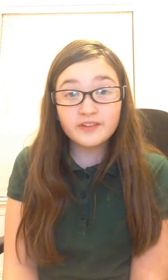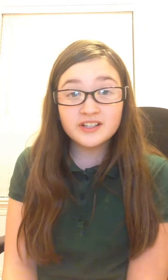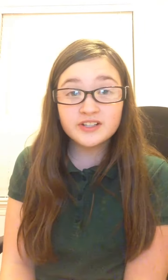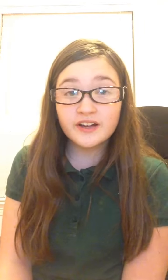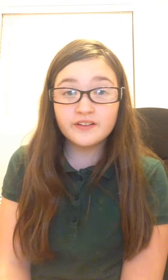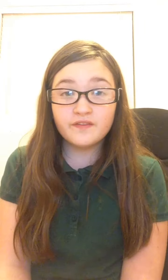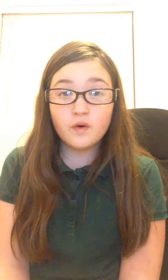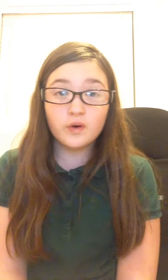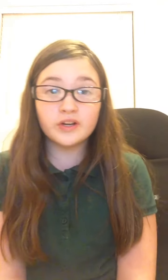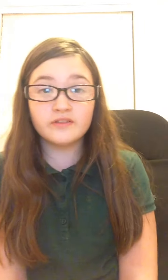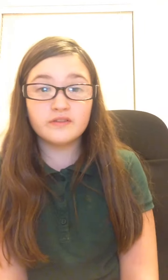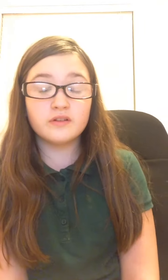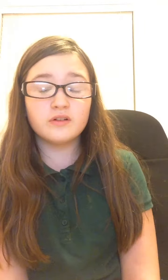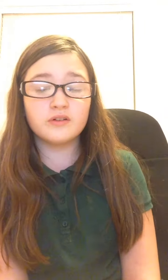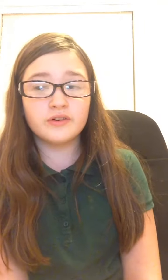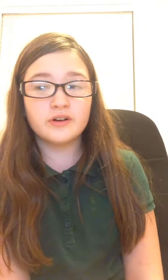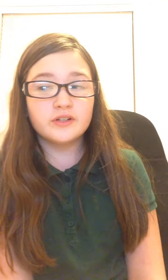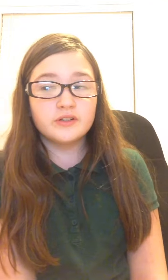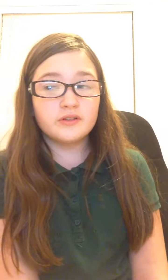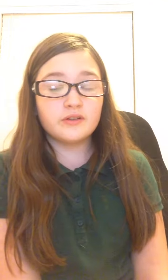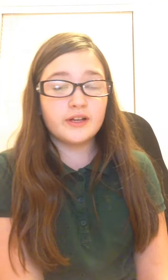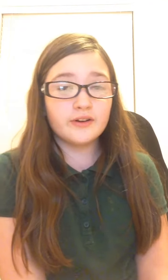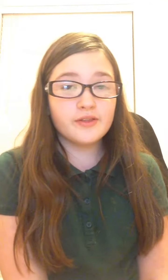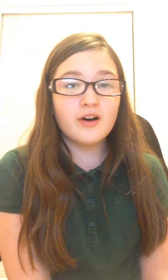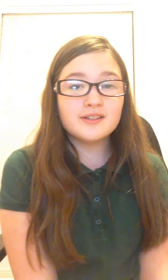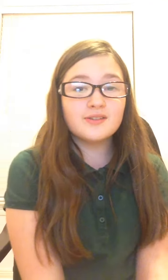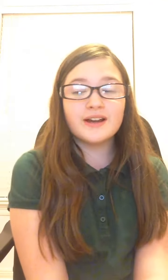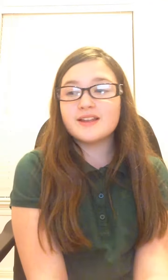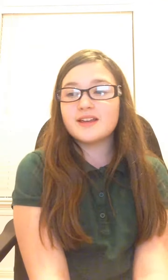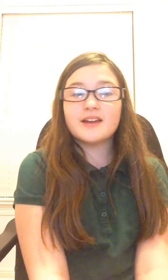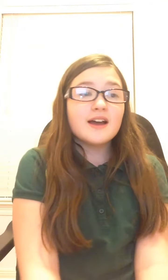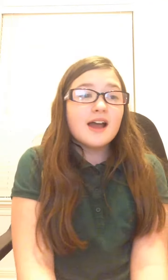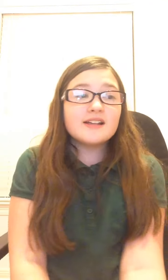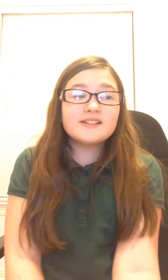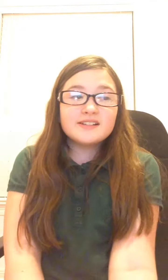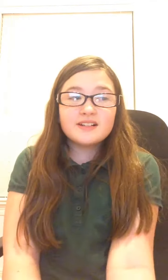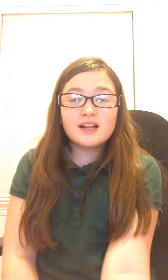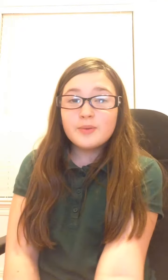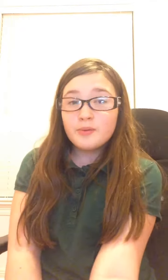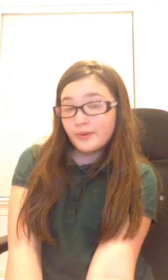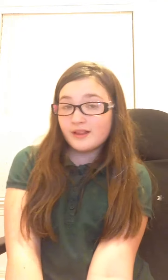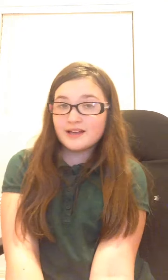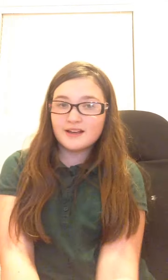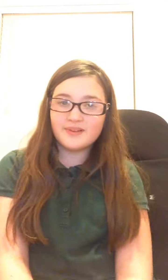my friends are deaf, or hearing loss, or anything. It's just a lot of people in my class have been